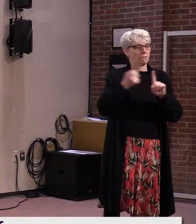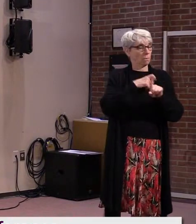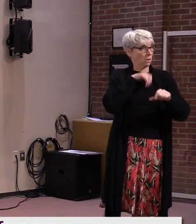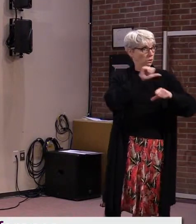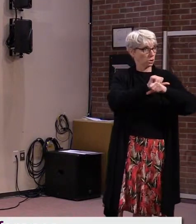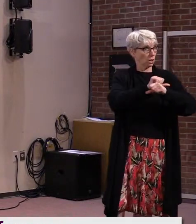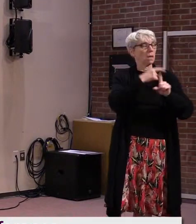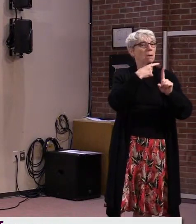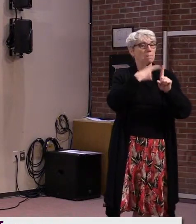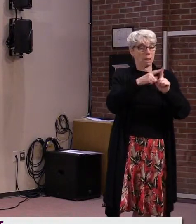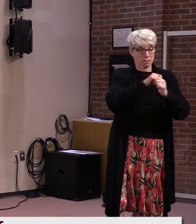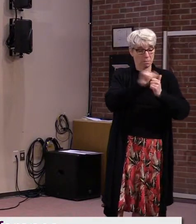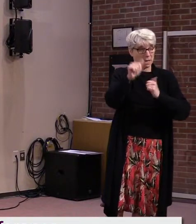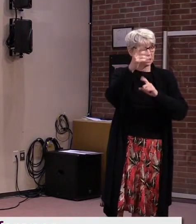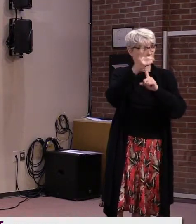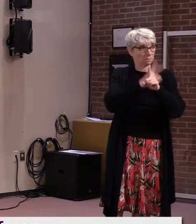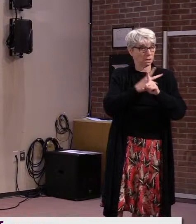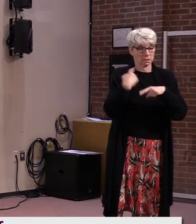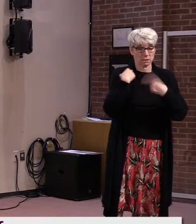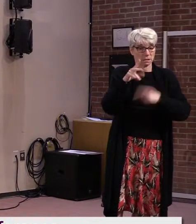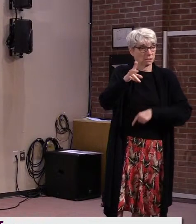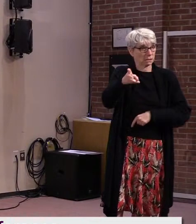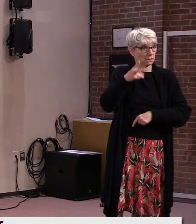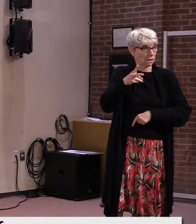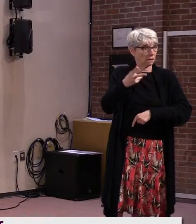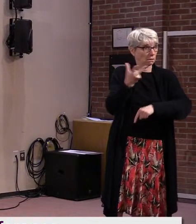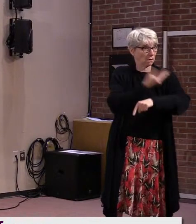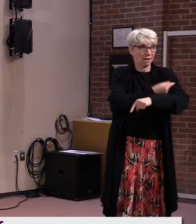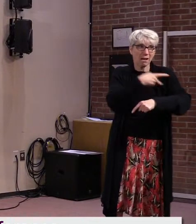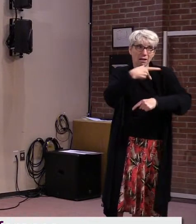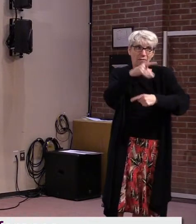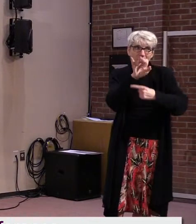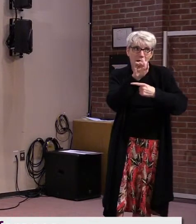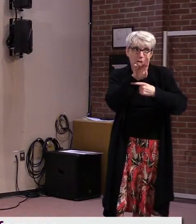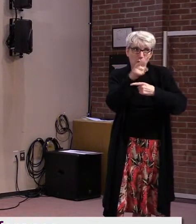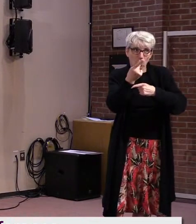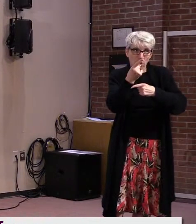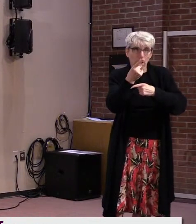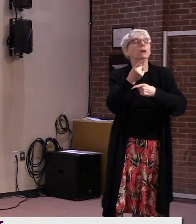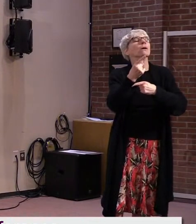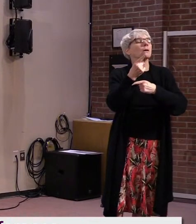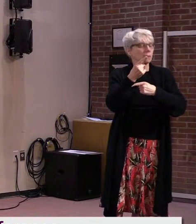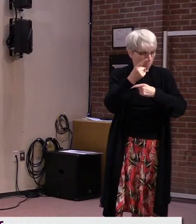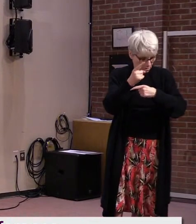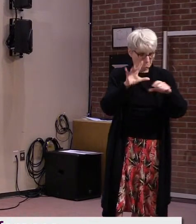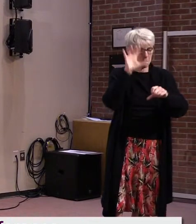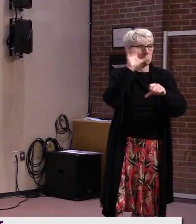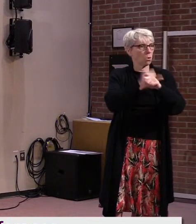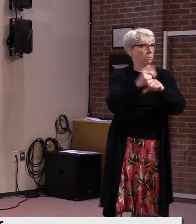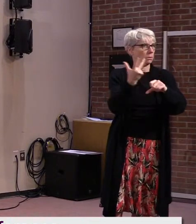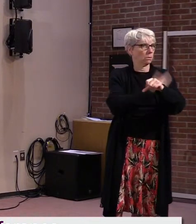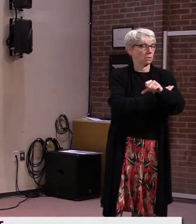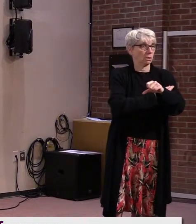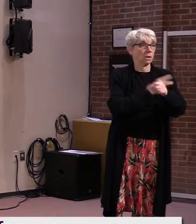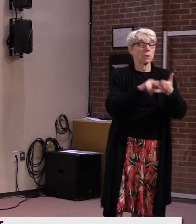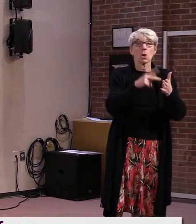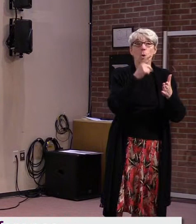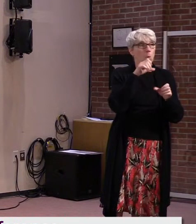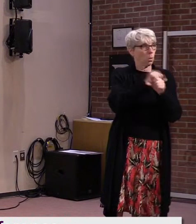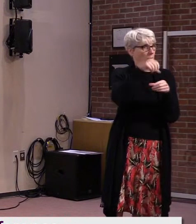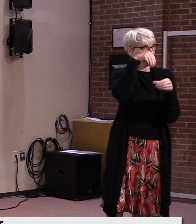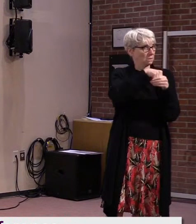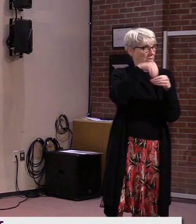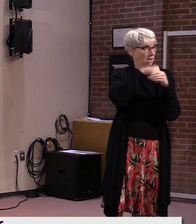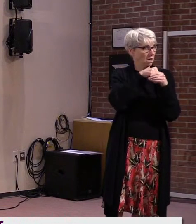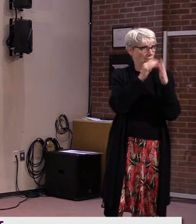received the second dose of the Pfizer vaccine. Essentially, this means people who work indoors, where they